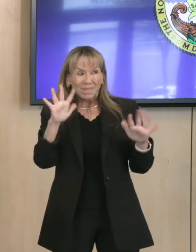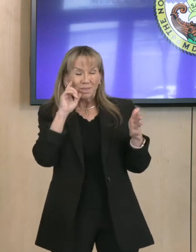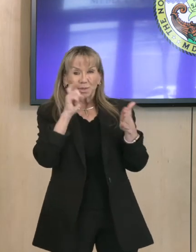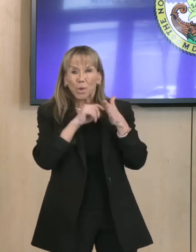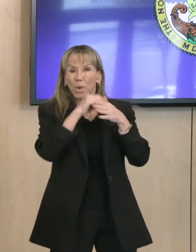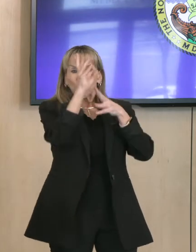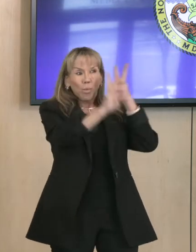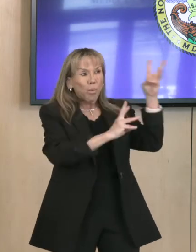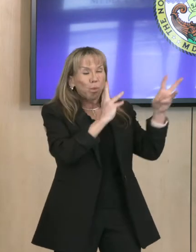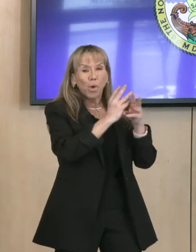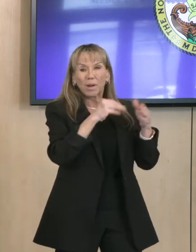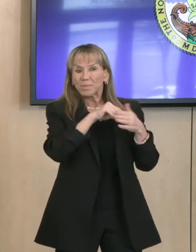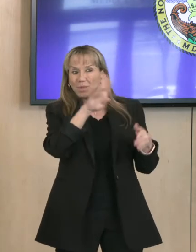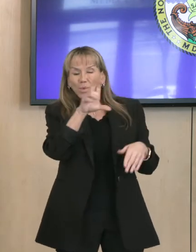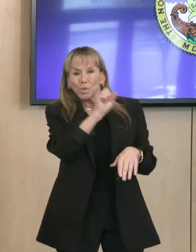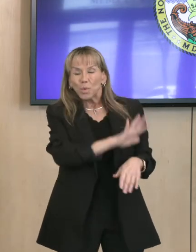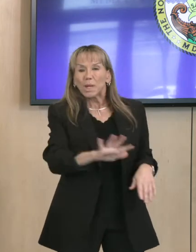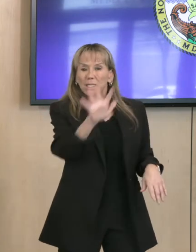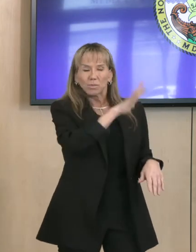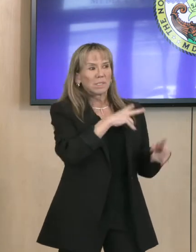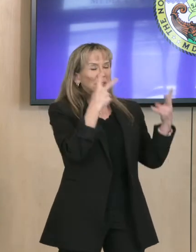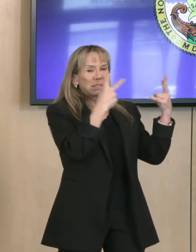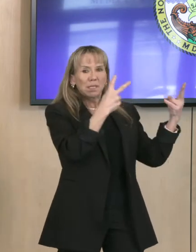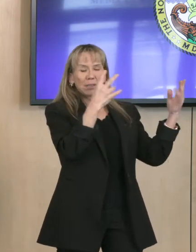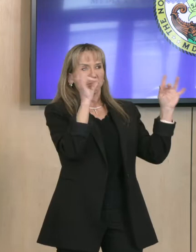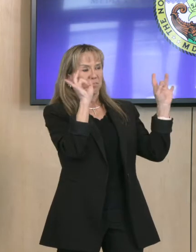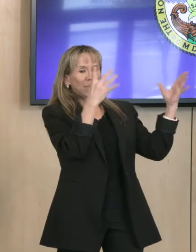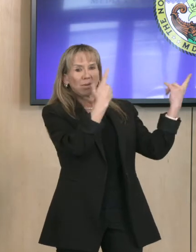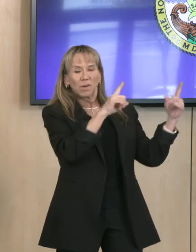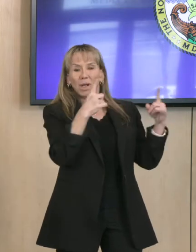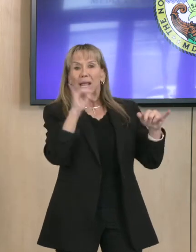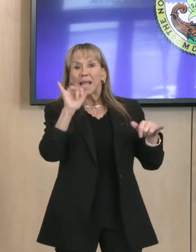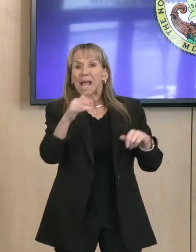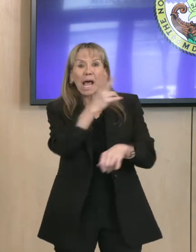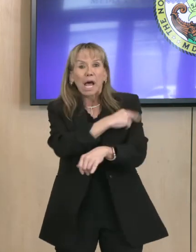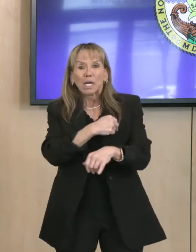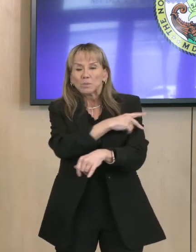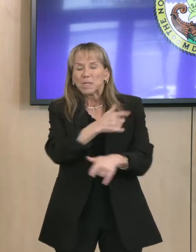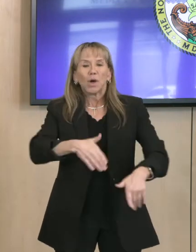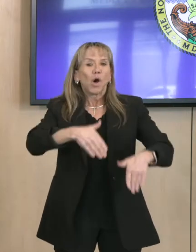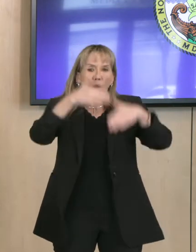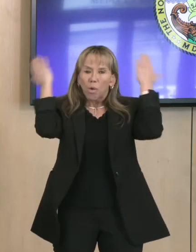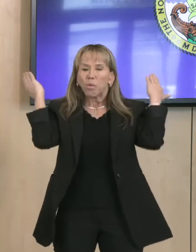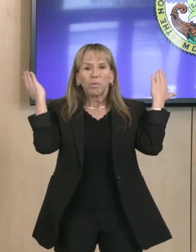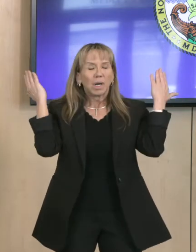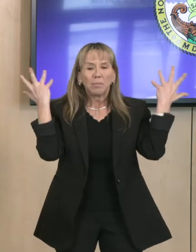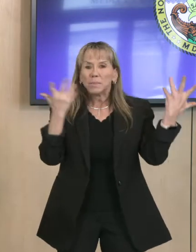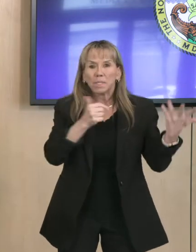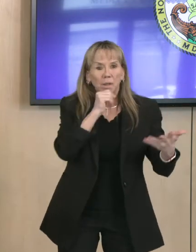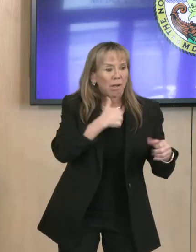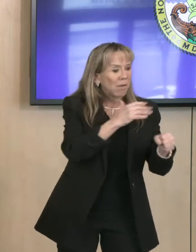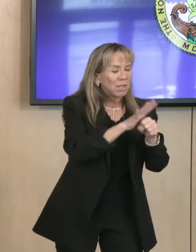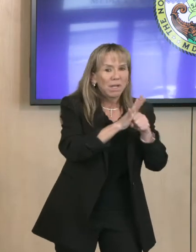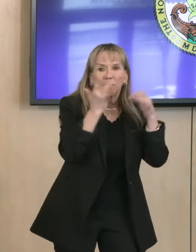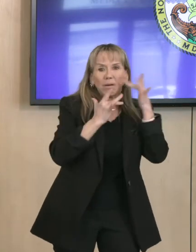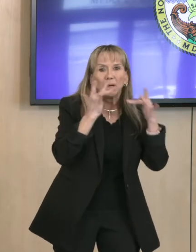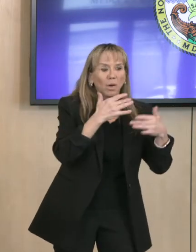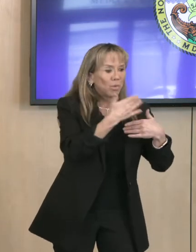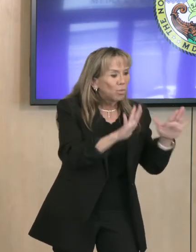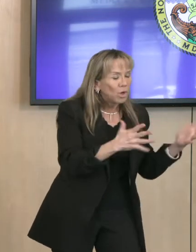world the incredibly tragic situation of hospital systems being overwhelmed, of not having the capacity to meet the